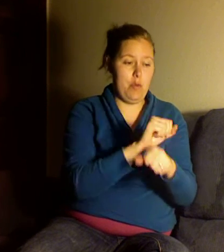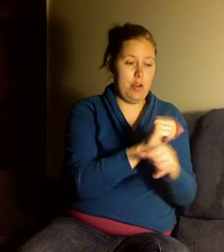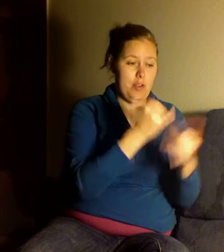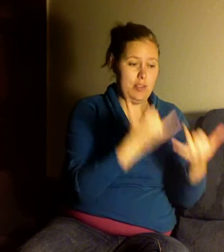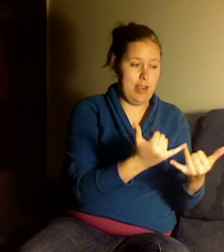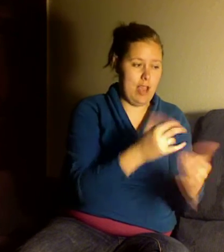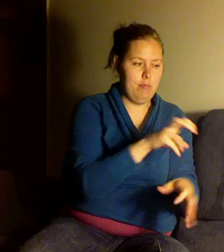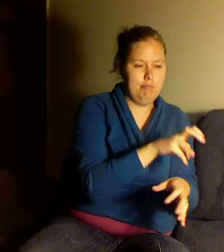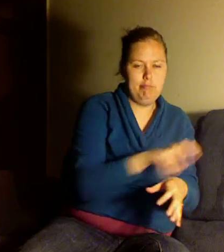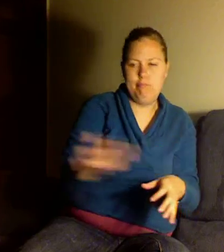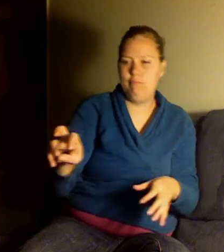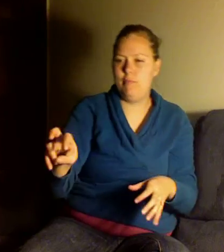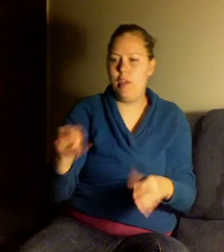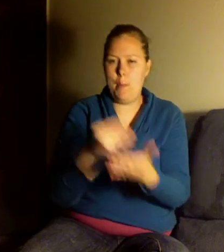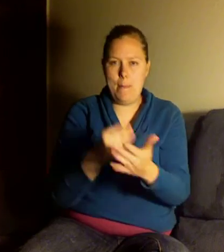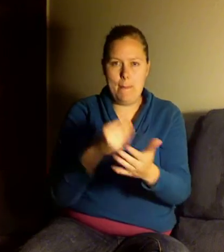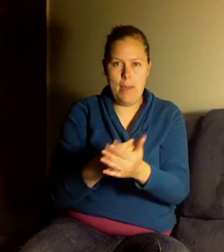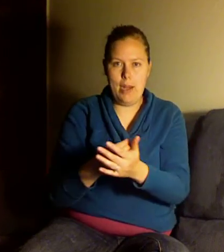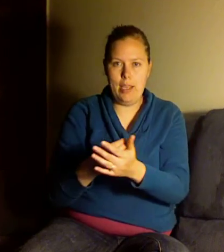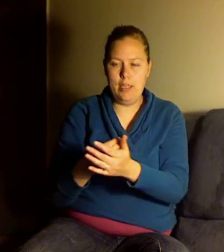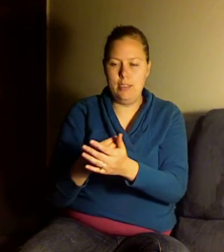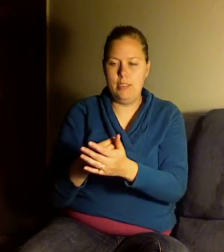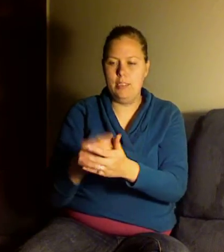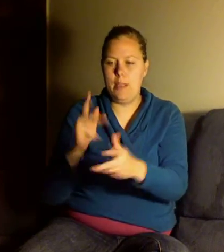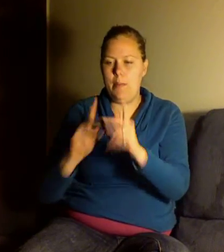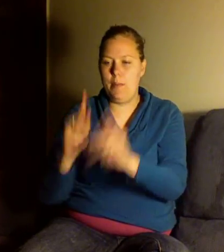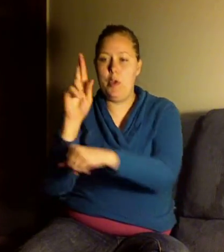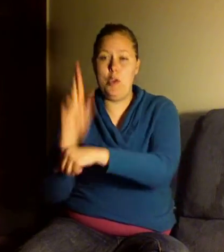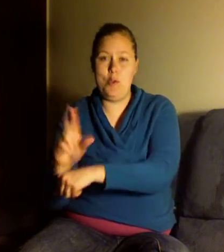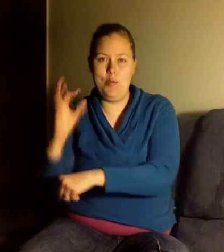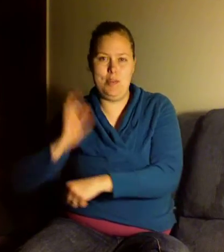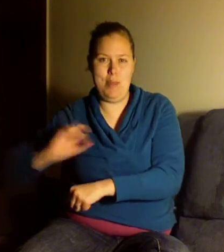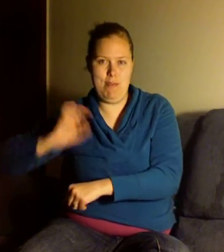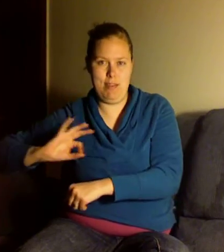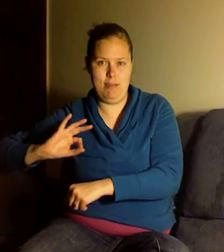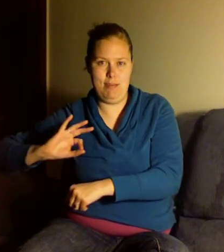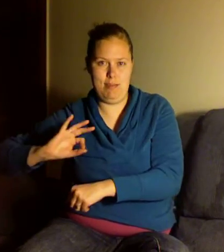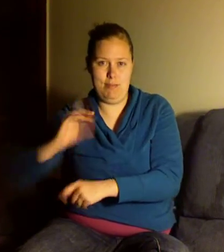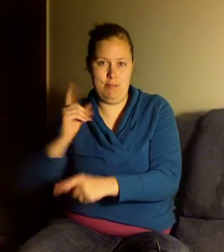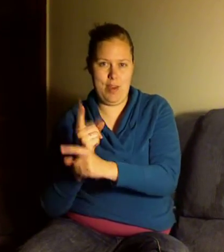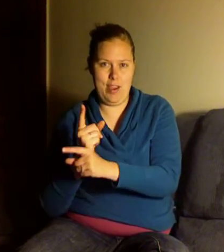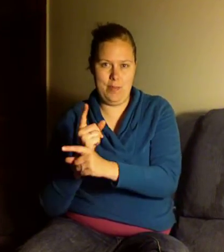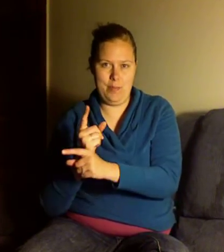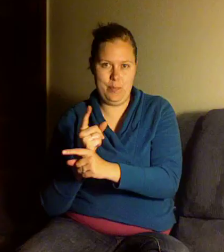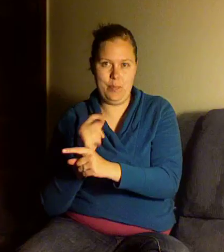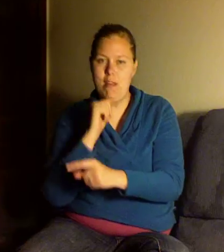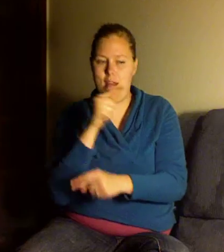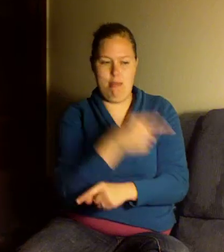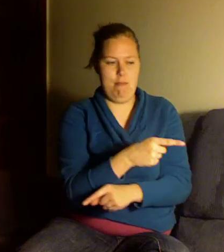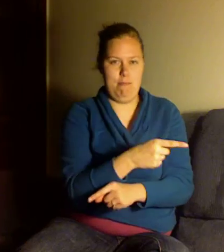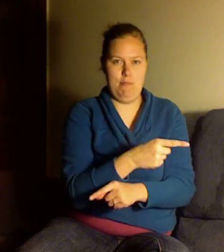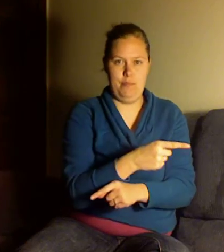are using the benefits. And just to make the point clear, a traditional retirement account, so let's say that this is me over my